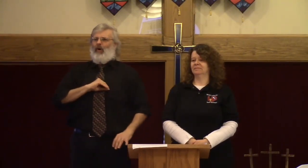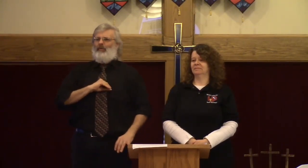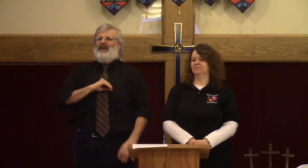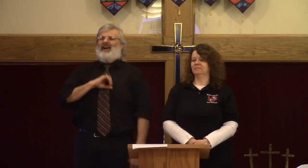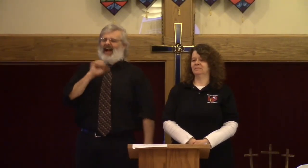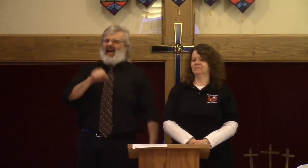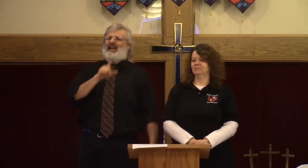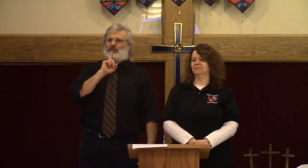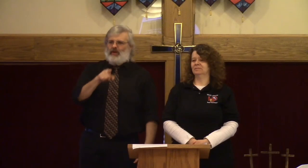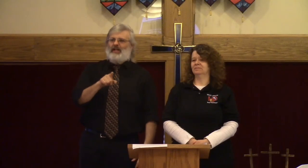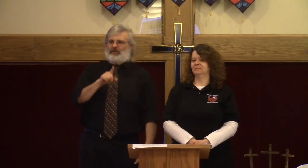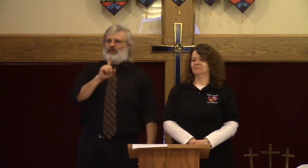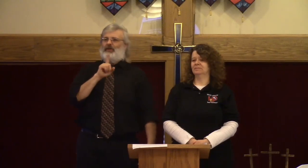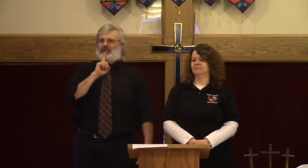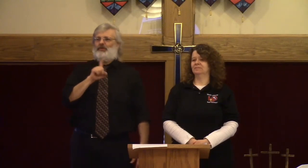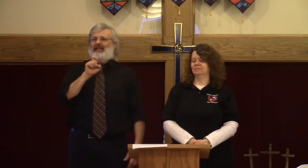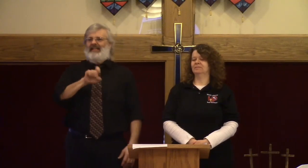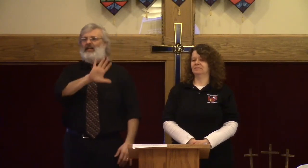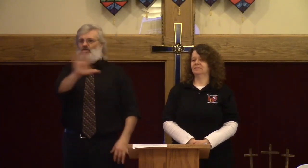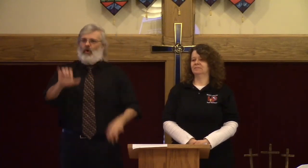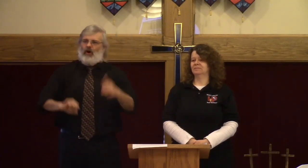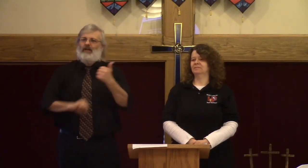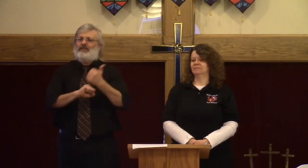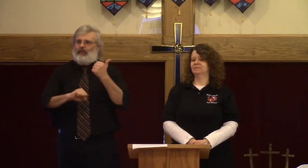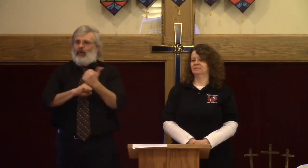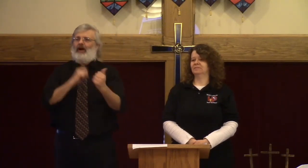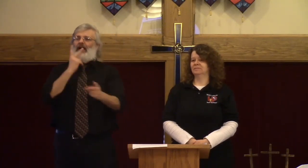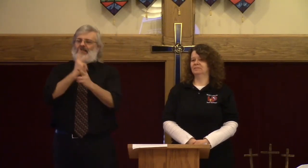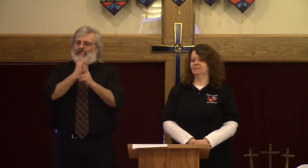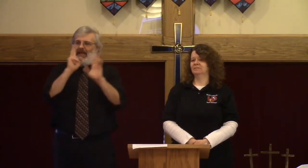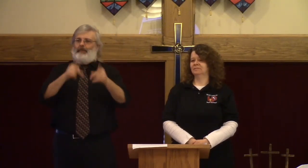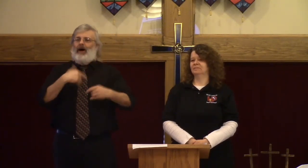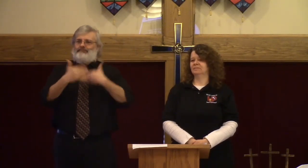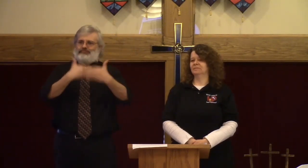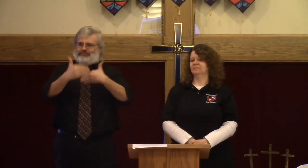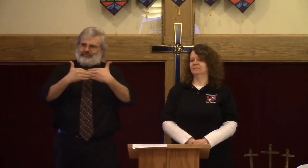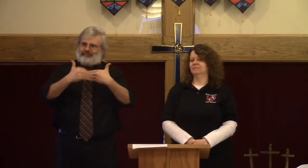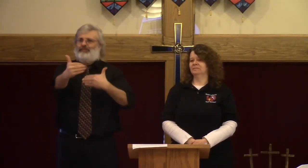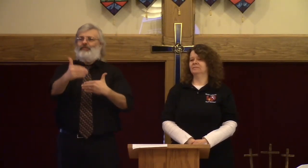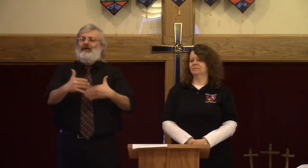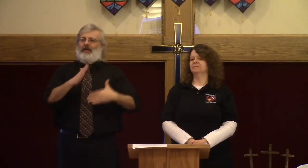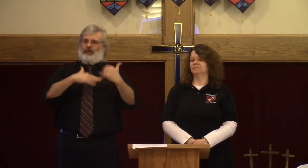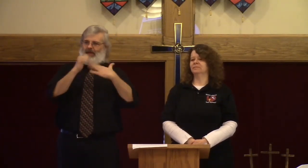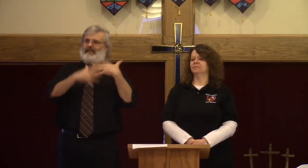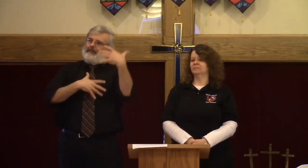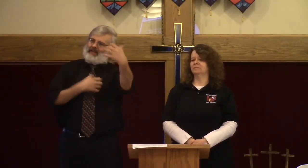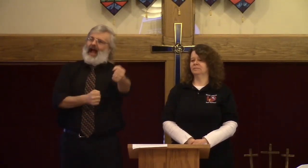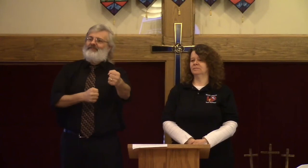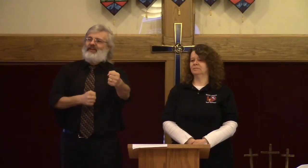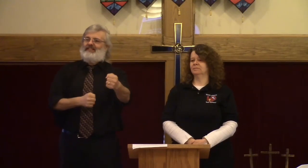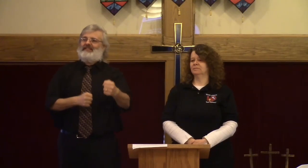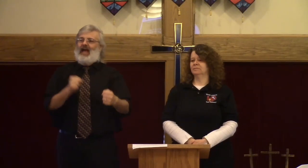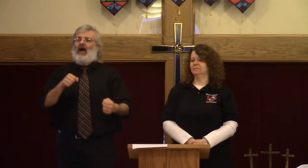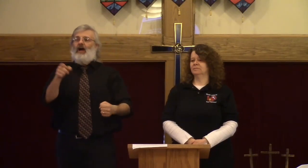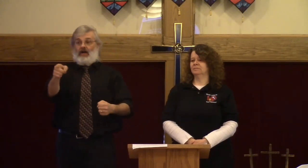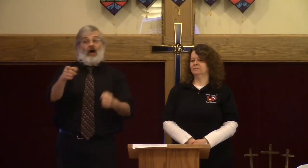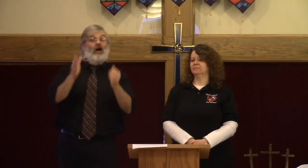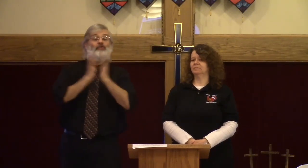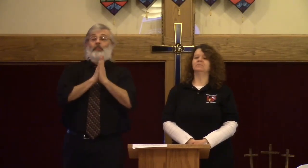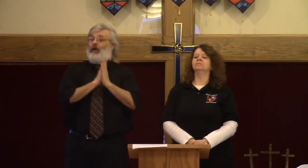whoo. That is really true. They truly need your support to keep up, to build up the confidence. Yeah. Also pray